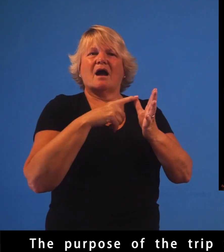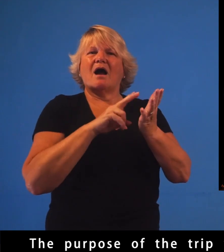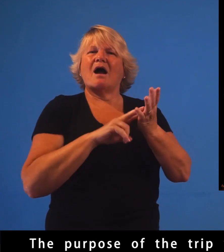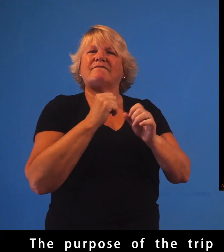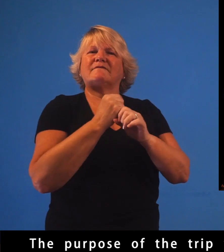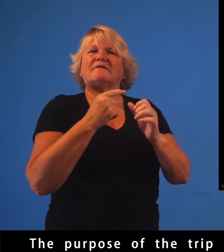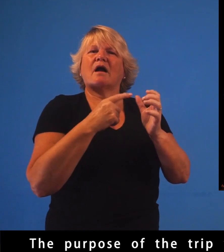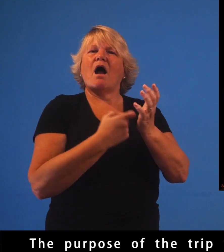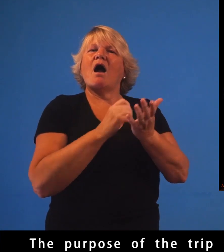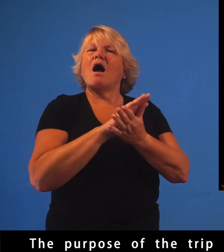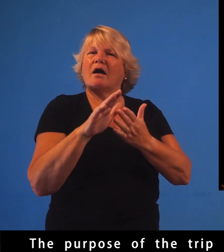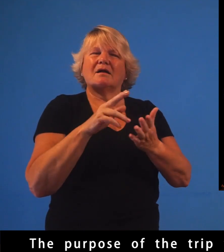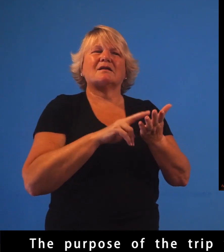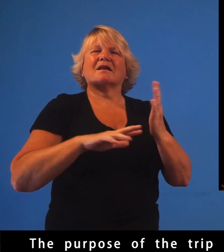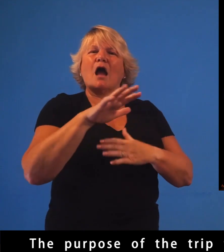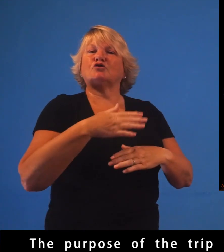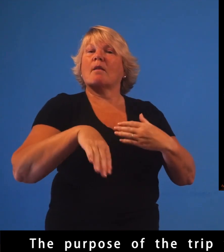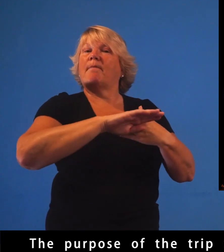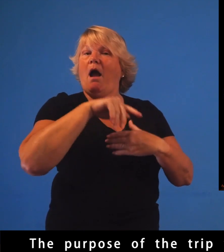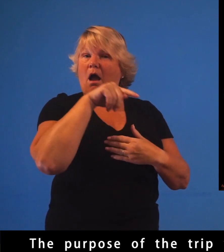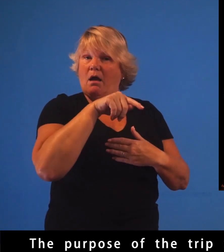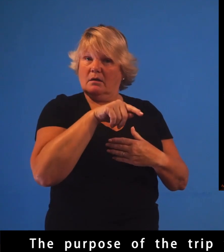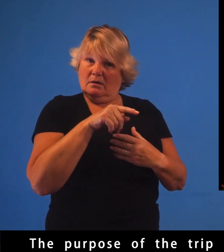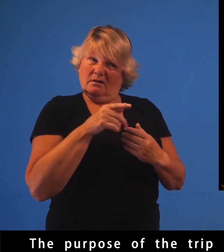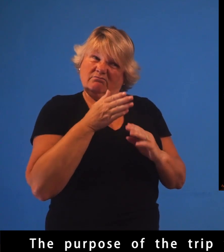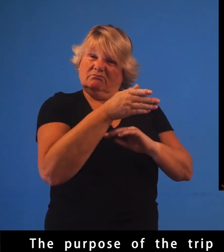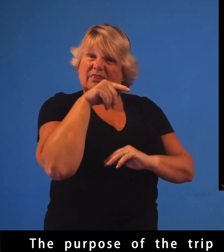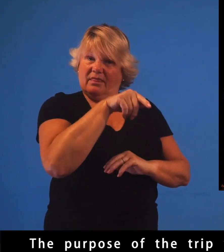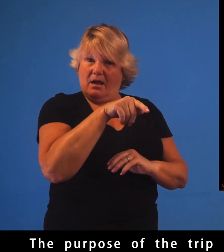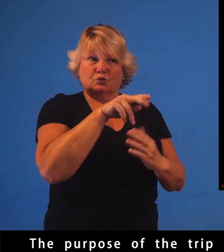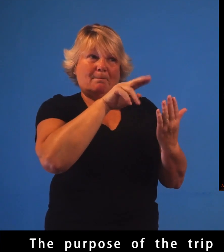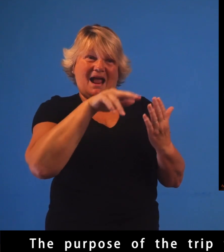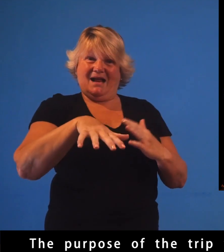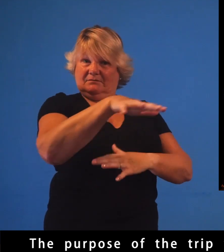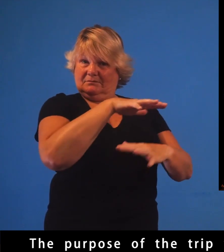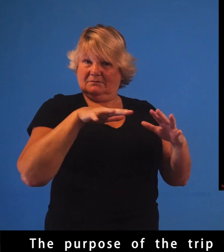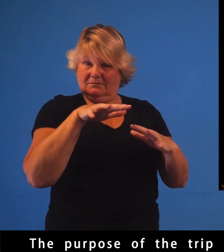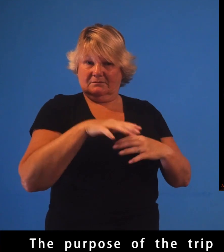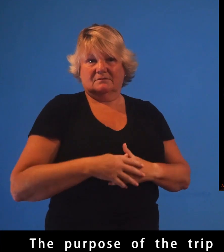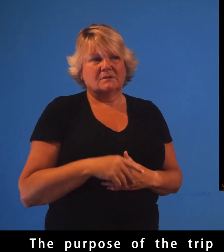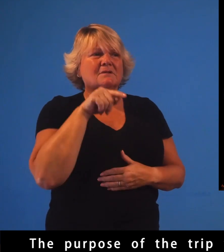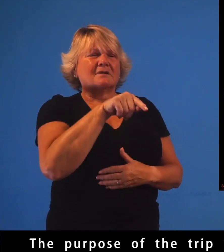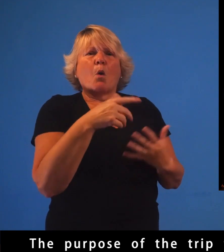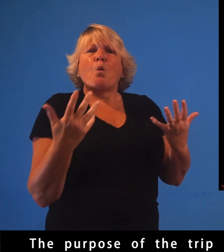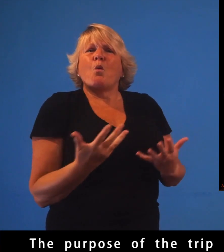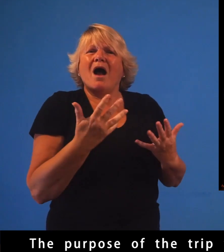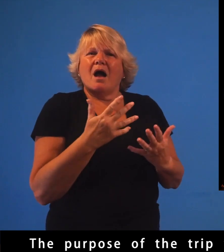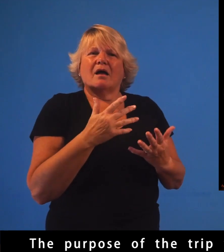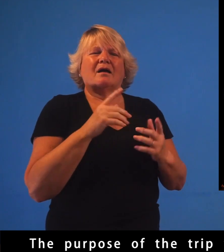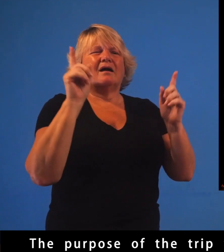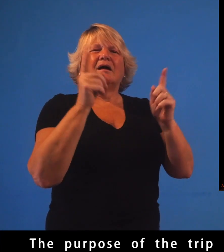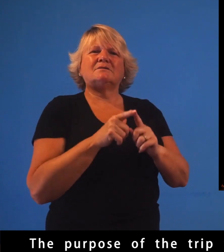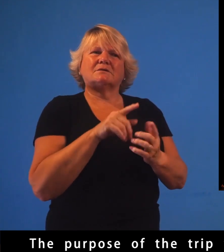The purpose of the trip was to paint the Bandhavgarh National Park in the central Indian state of